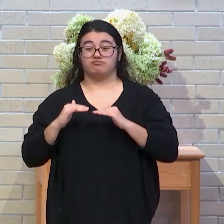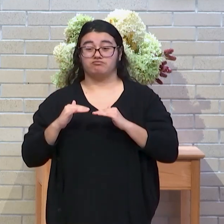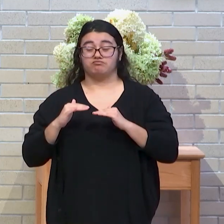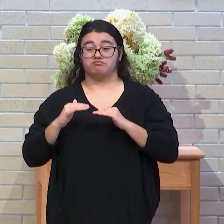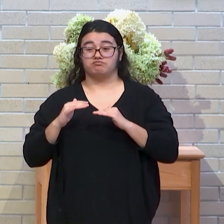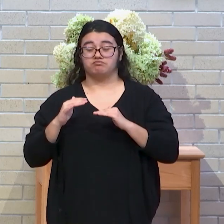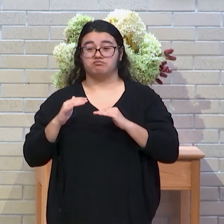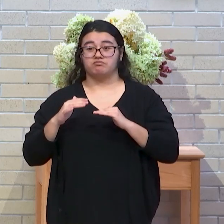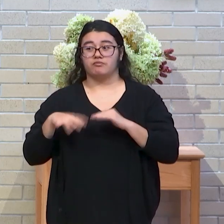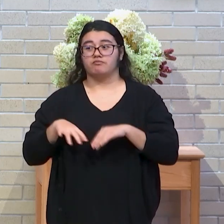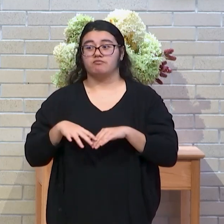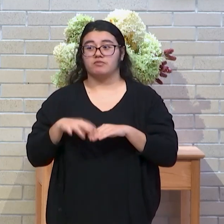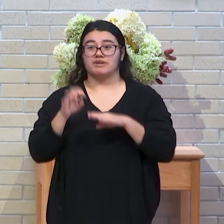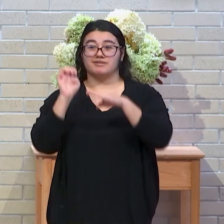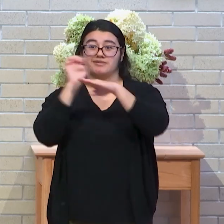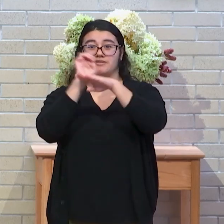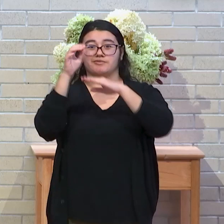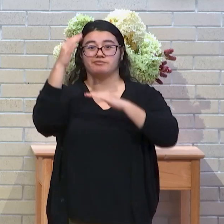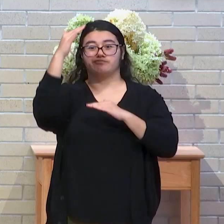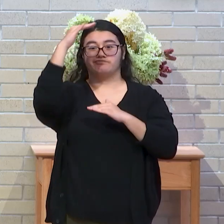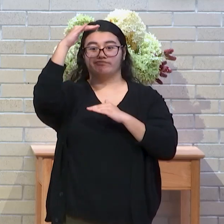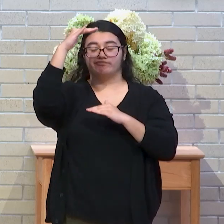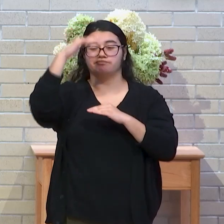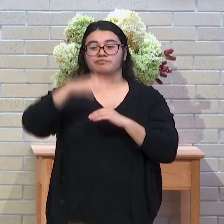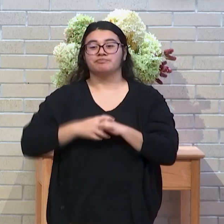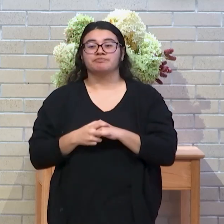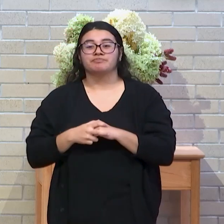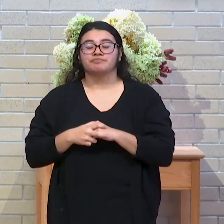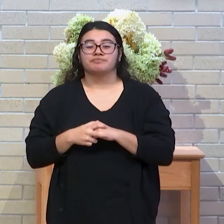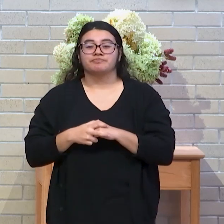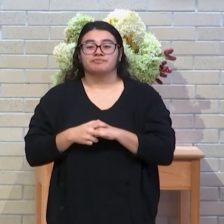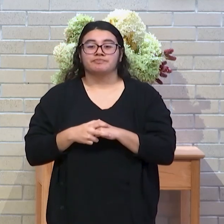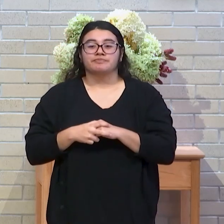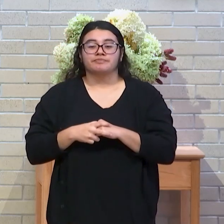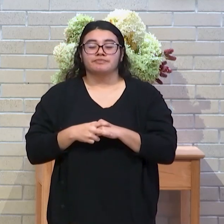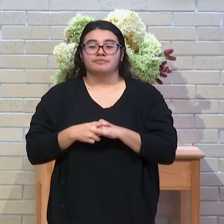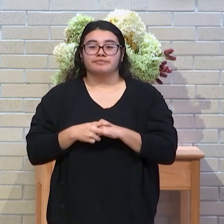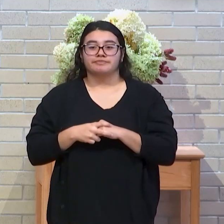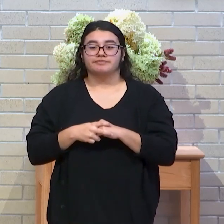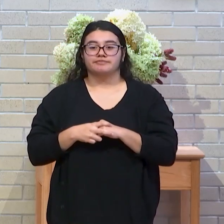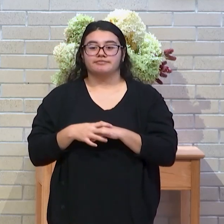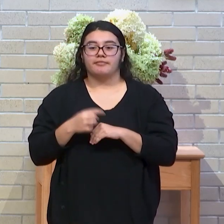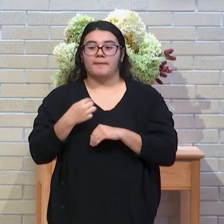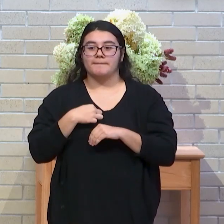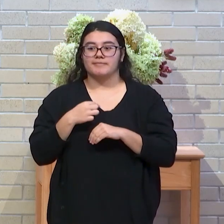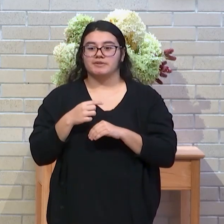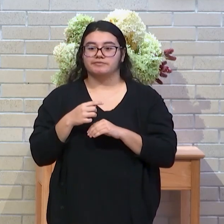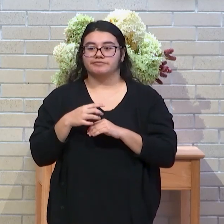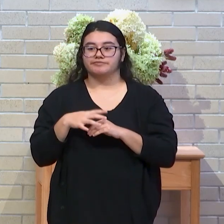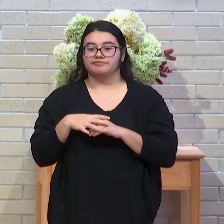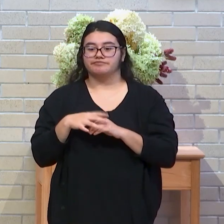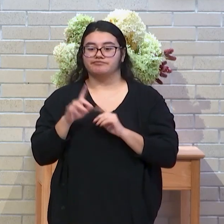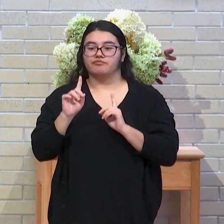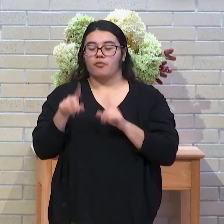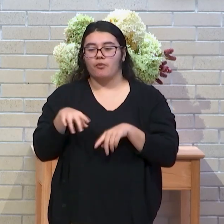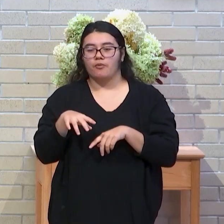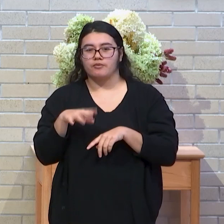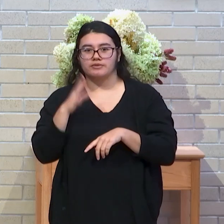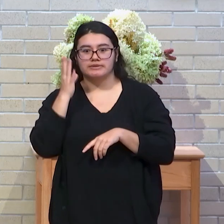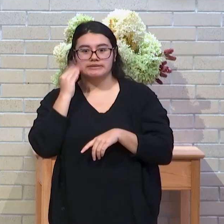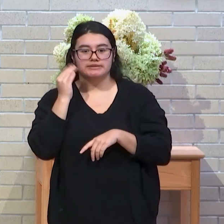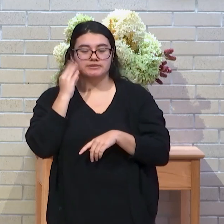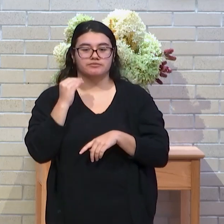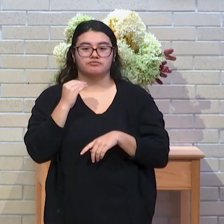are, or where we are. So my experience has made me a better interpreter because I have gained more worldly knowledge, I